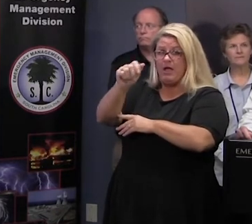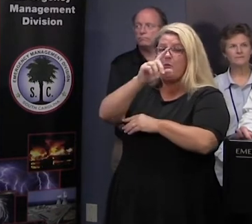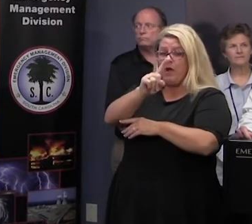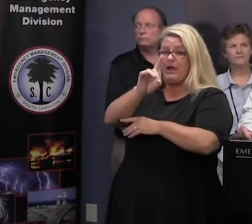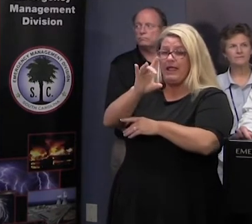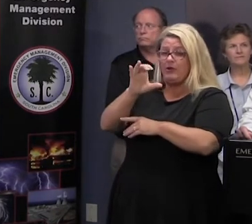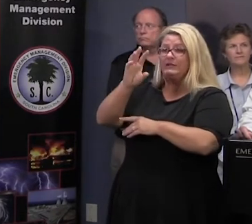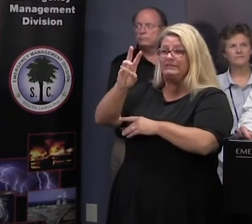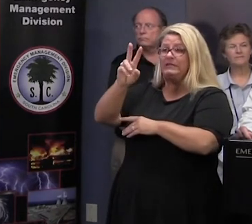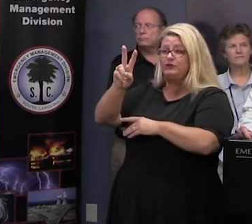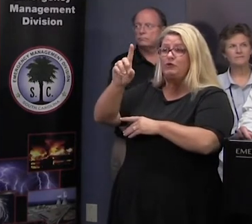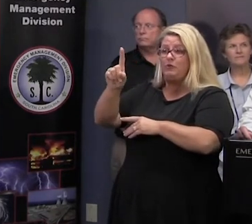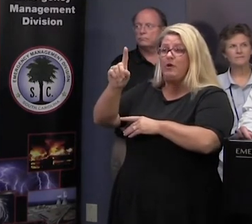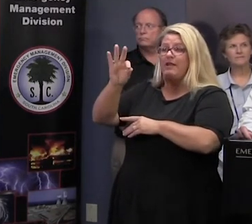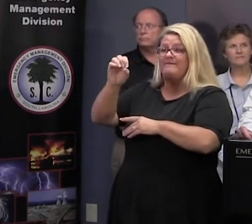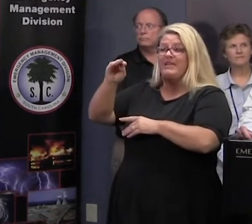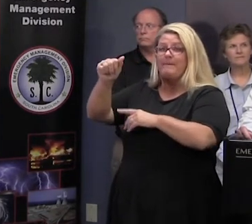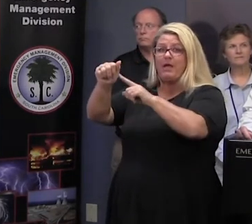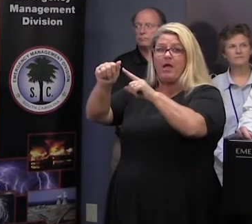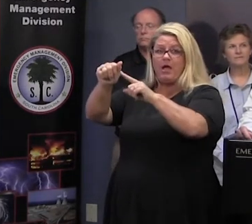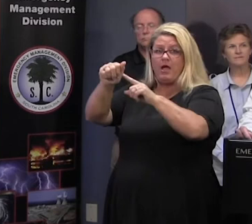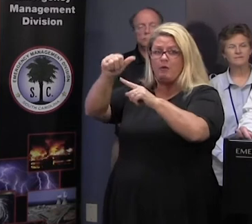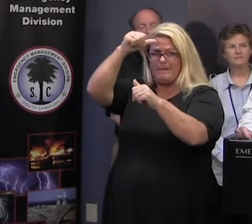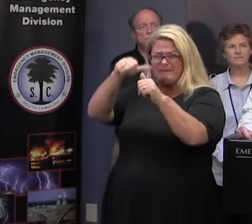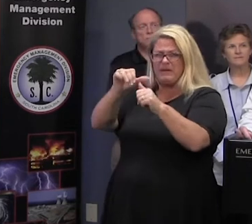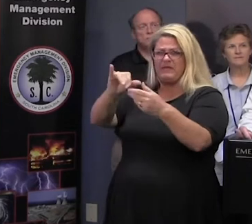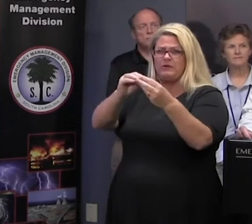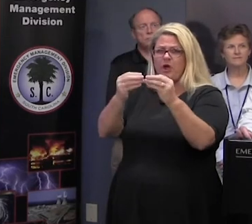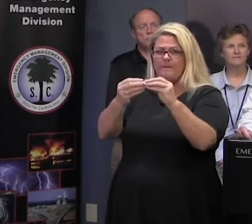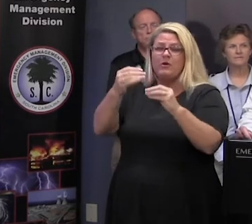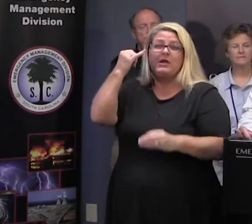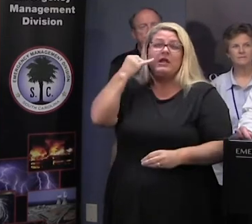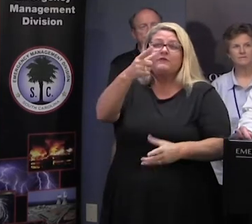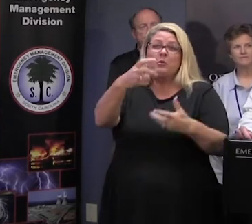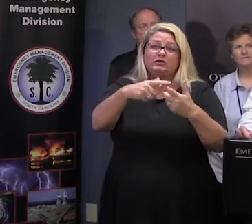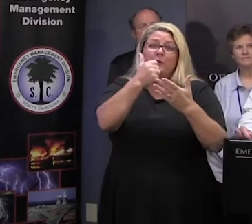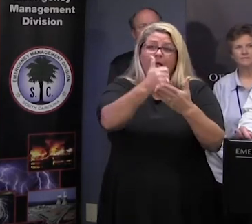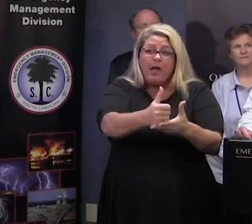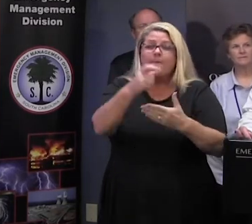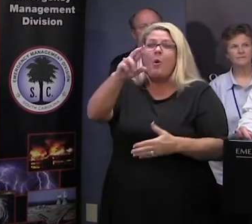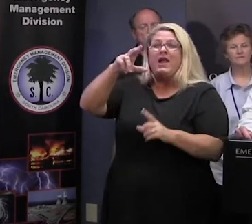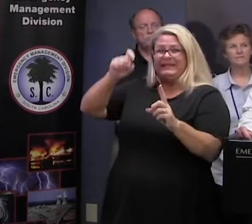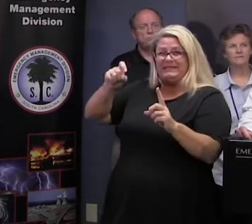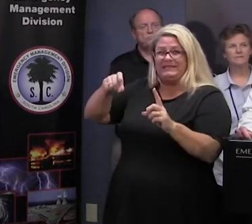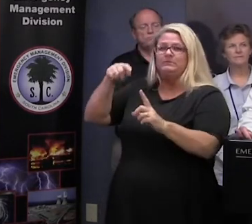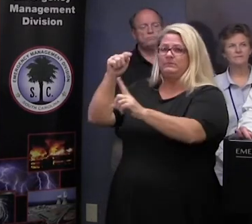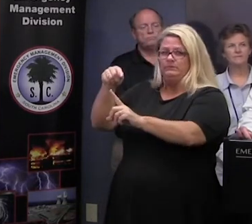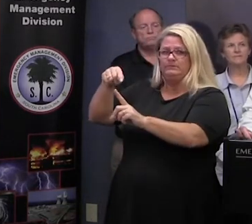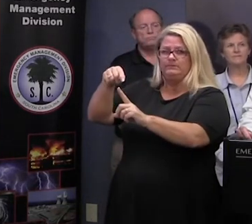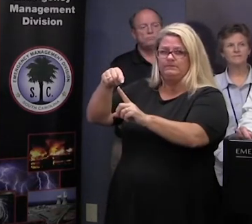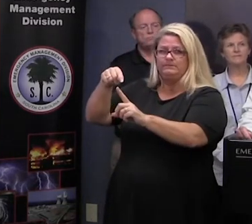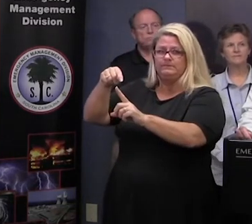1-800-621-FEMA. Everyone in those areas and everyone that is interested in helping with this effort should have that number written down. That